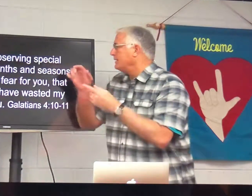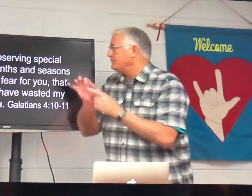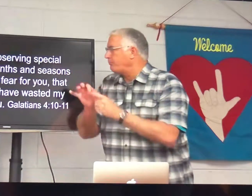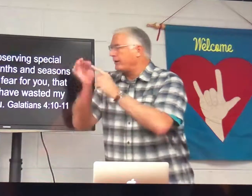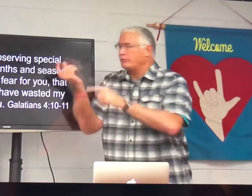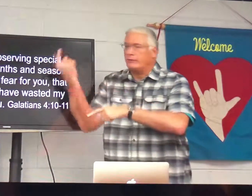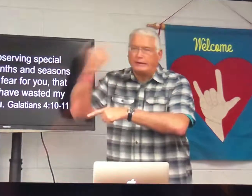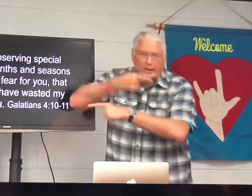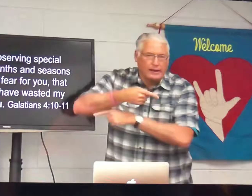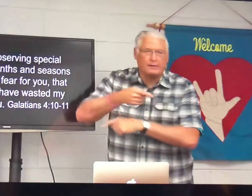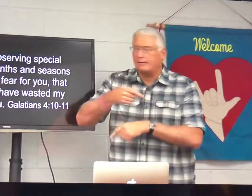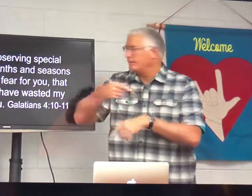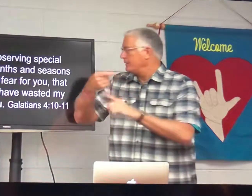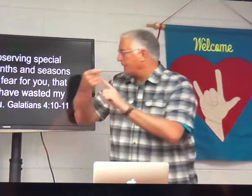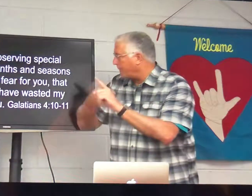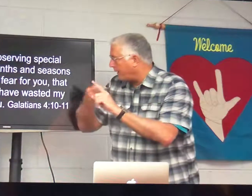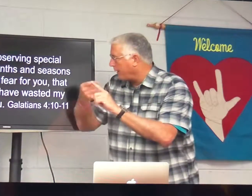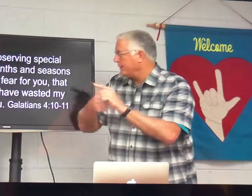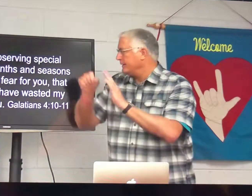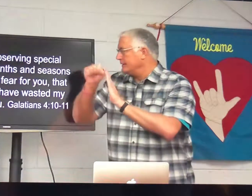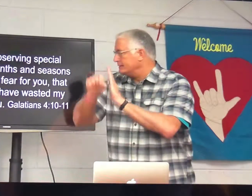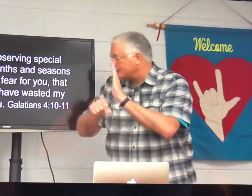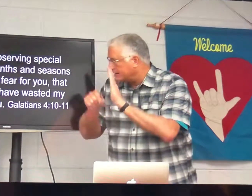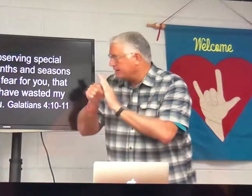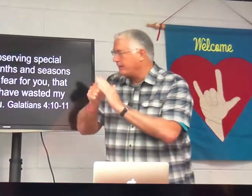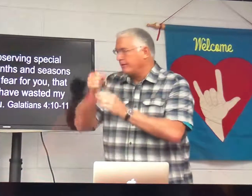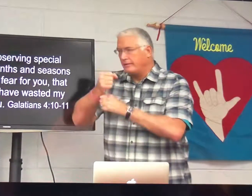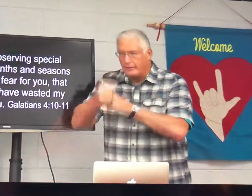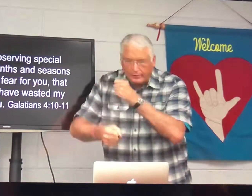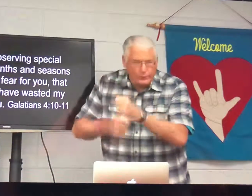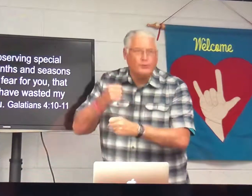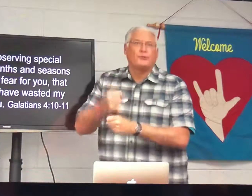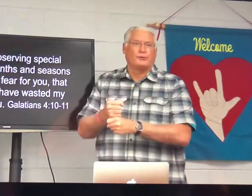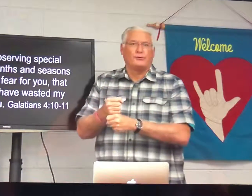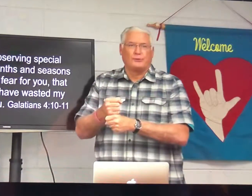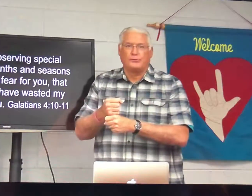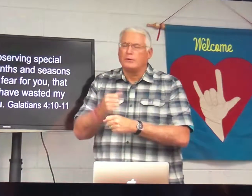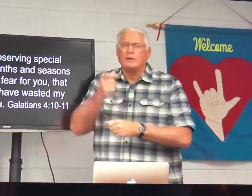Also a shield Hit hard right at first base.